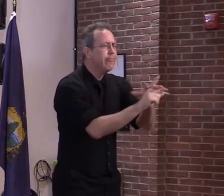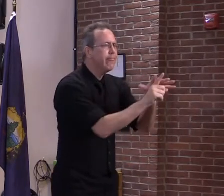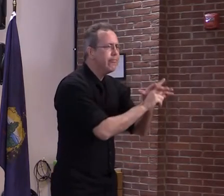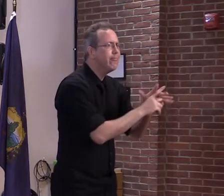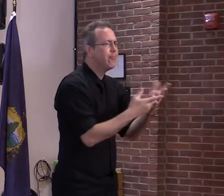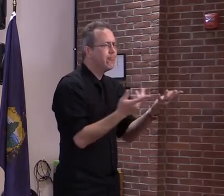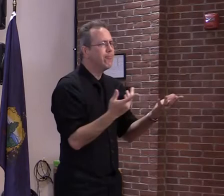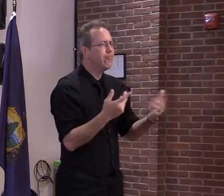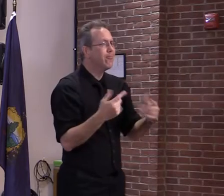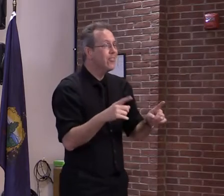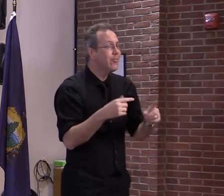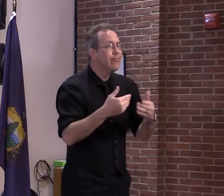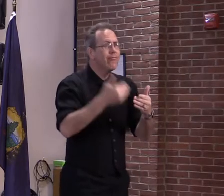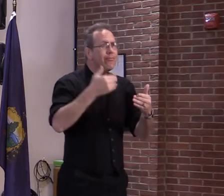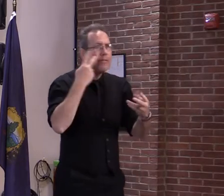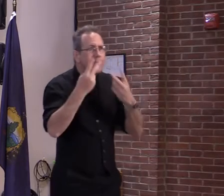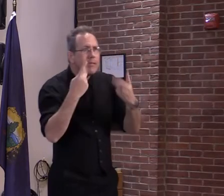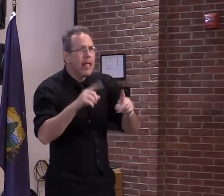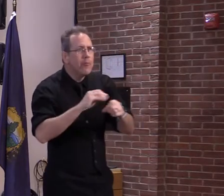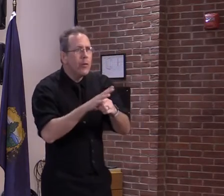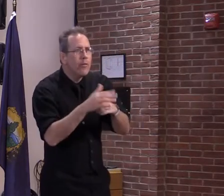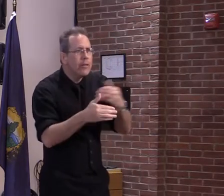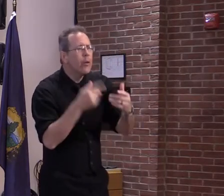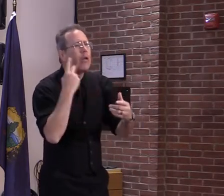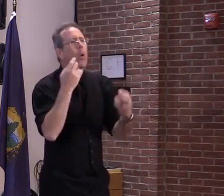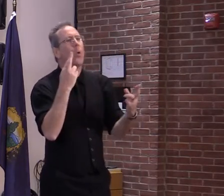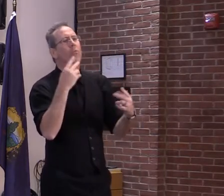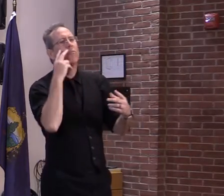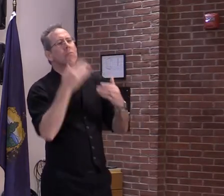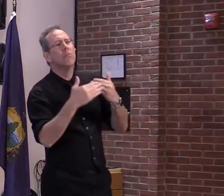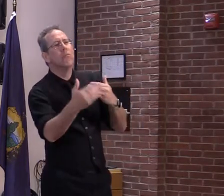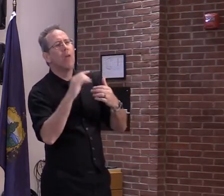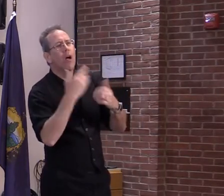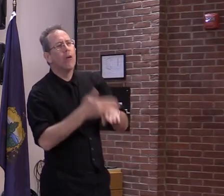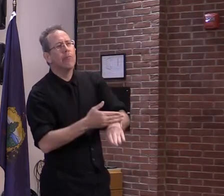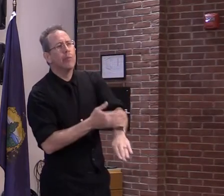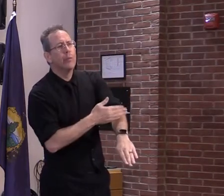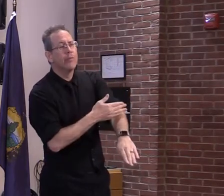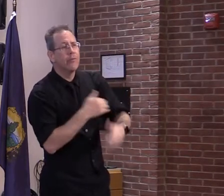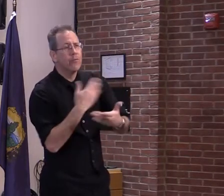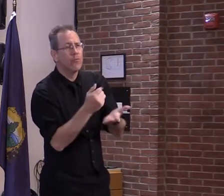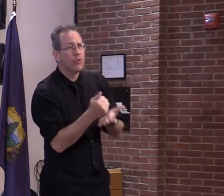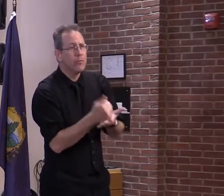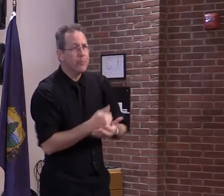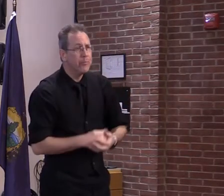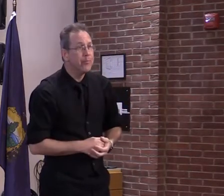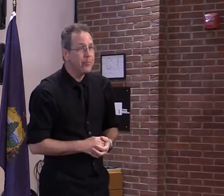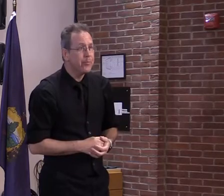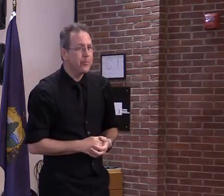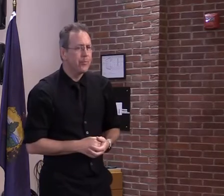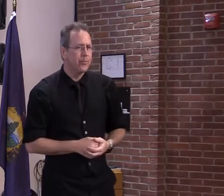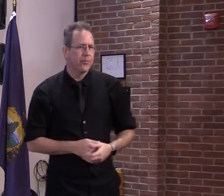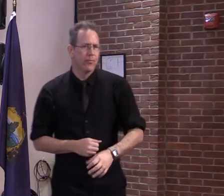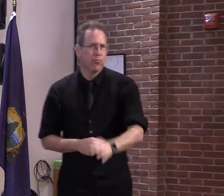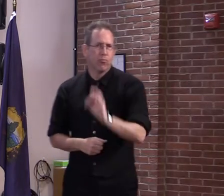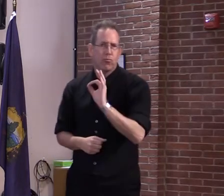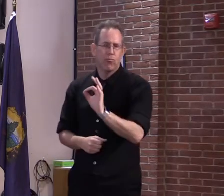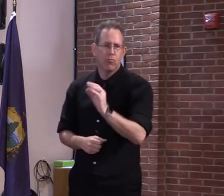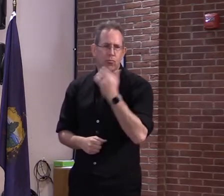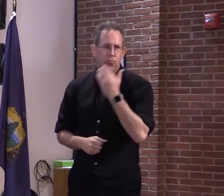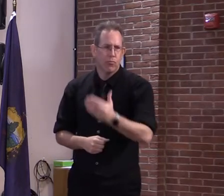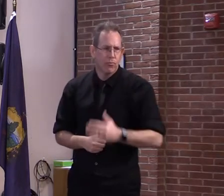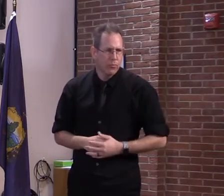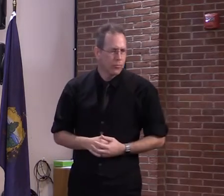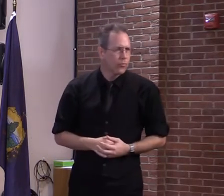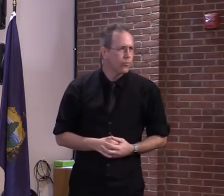for improvements. Thank you. Tom Davis, Compass, Vermont.